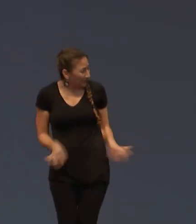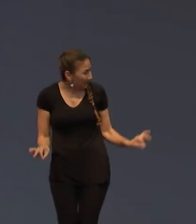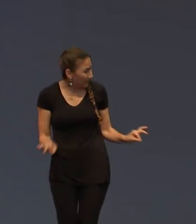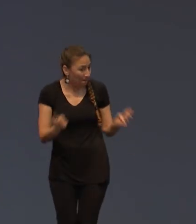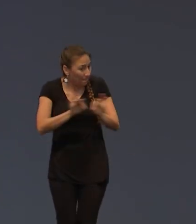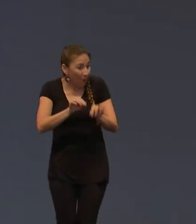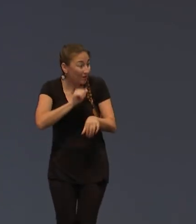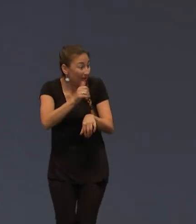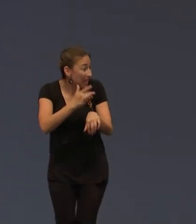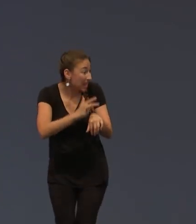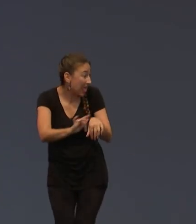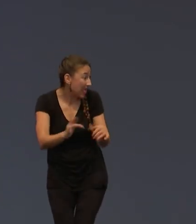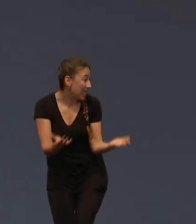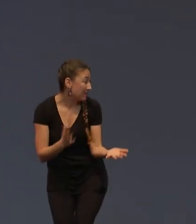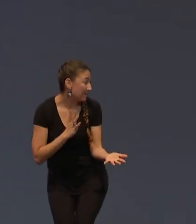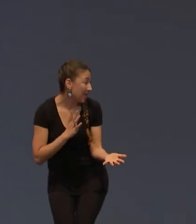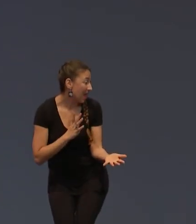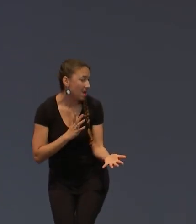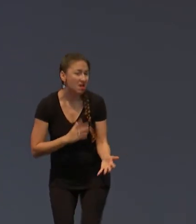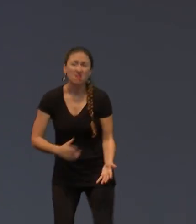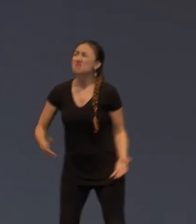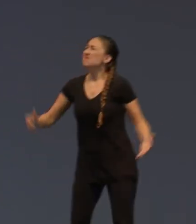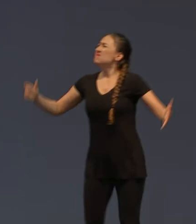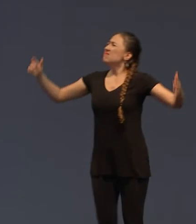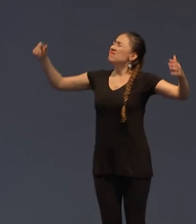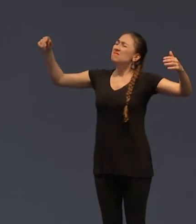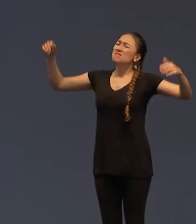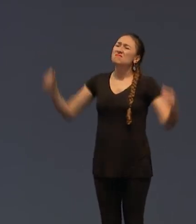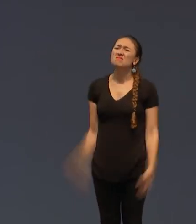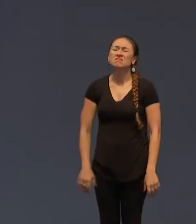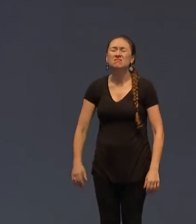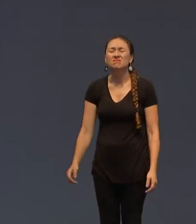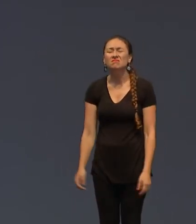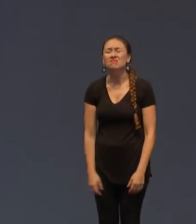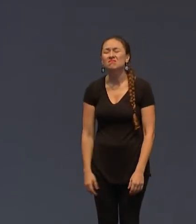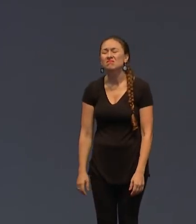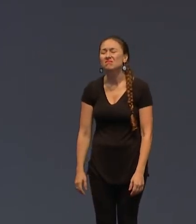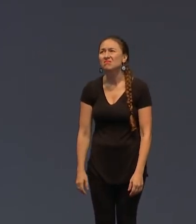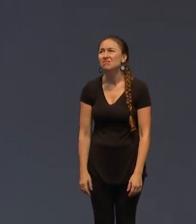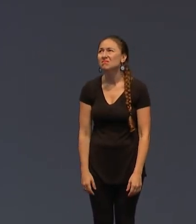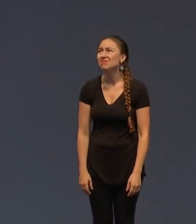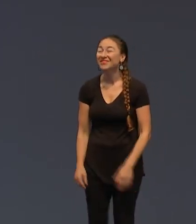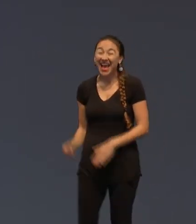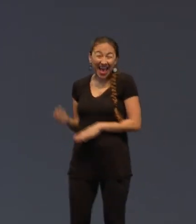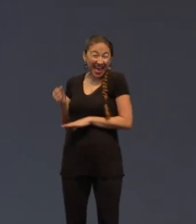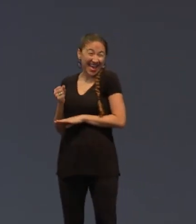"But just put this dress on your Barbie. At least your Barbie won't be naked." "Dad."